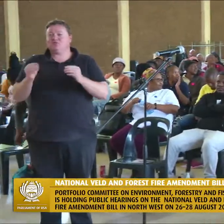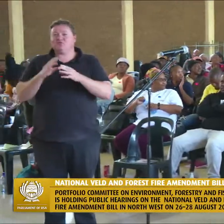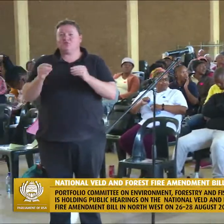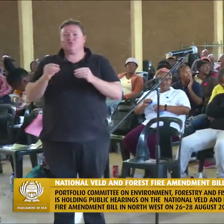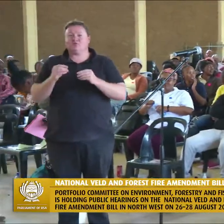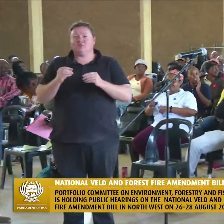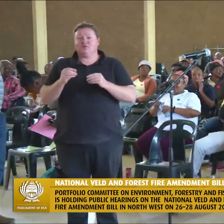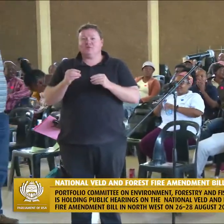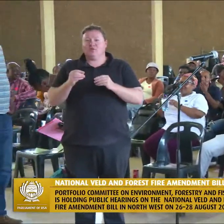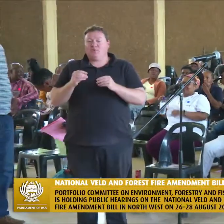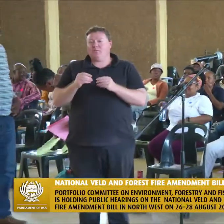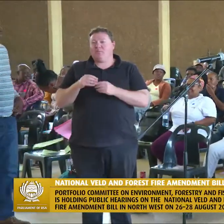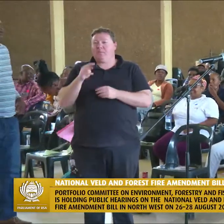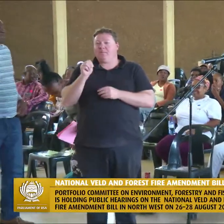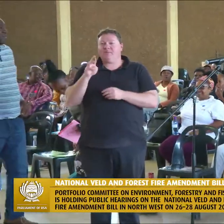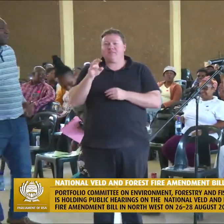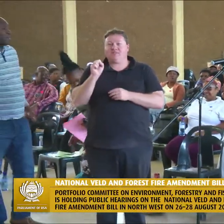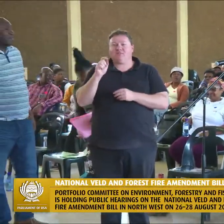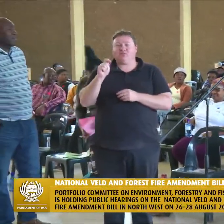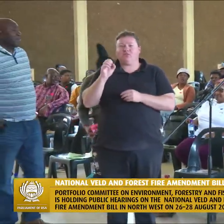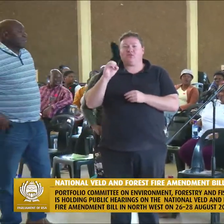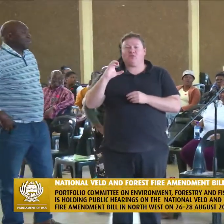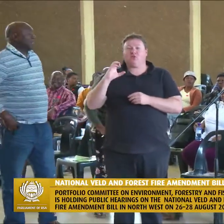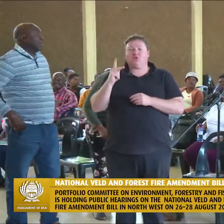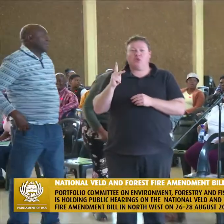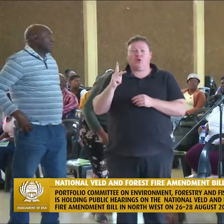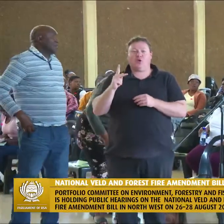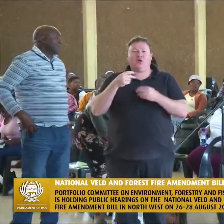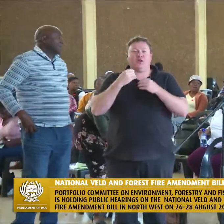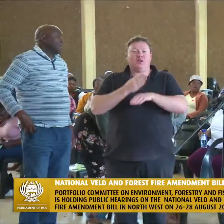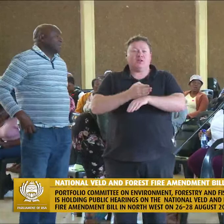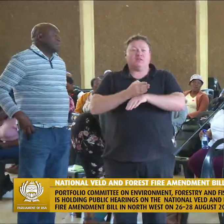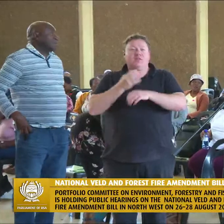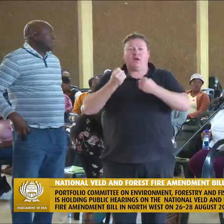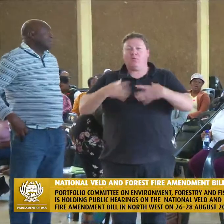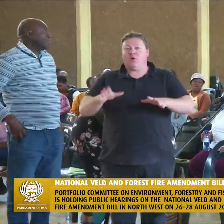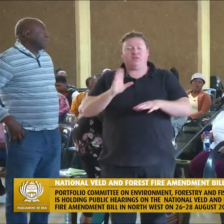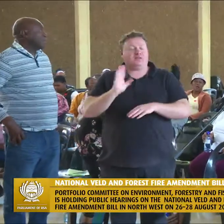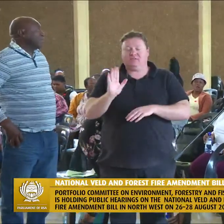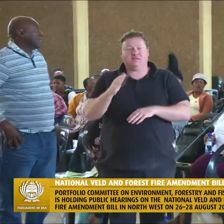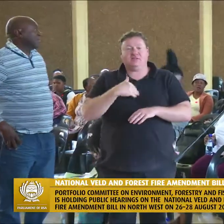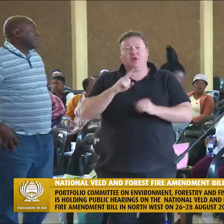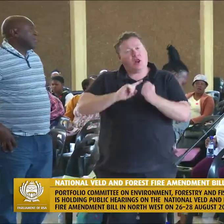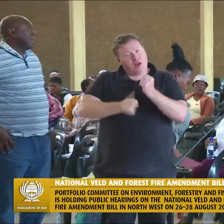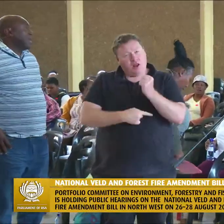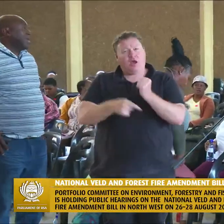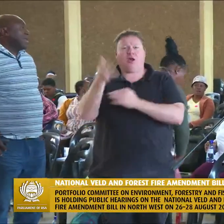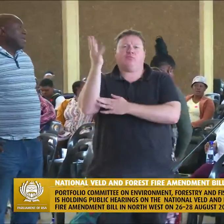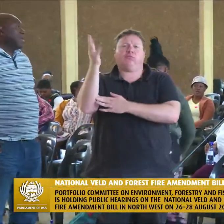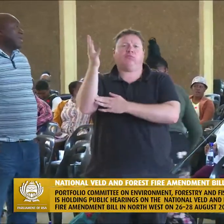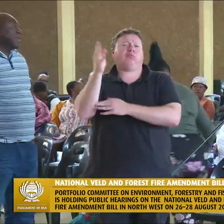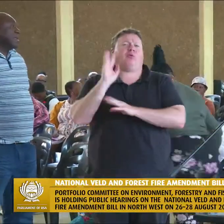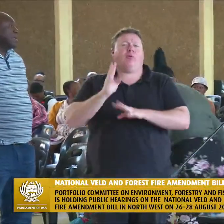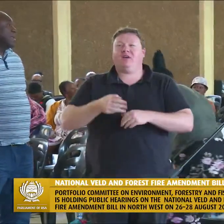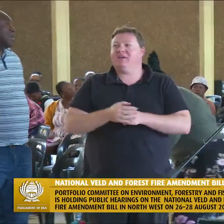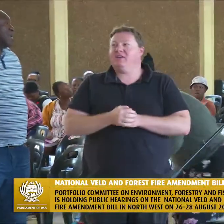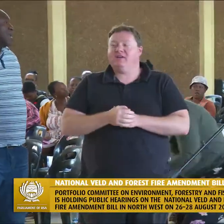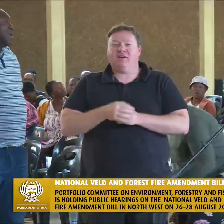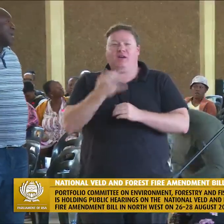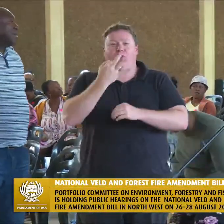study don't raise your end you're going to be the last to speak we are going to give you three